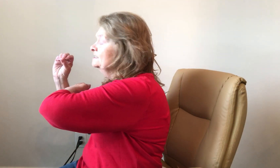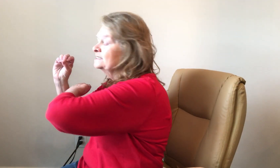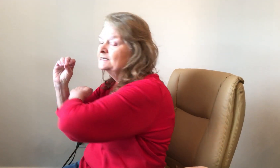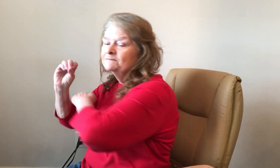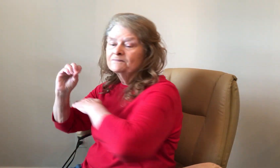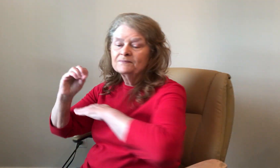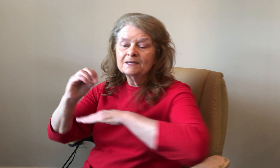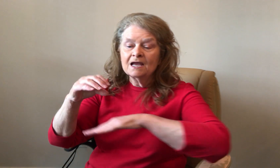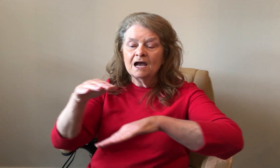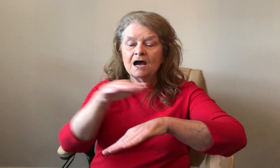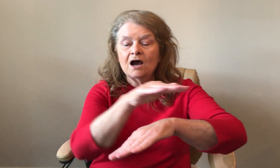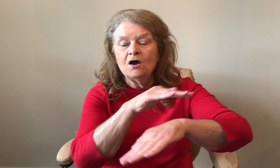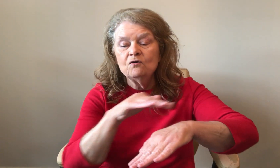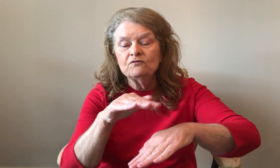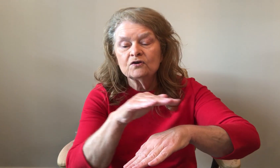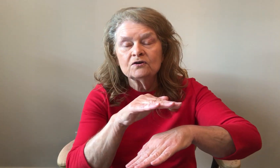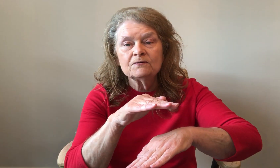Rise over